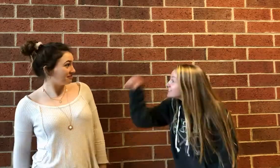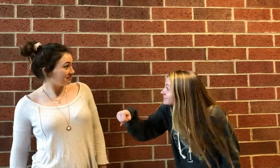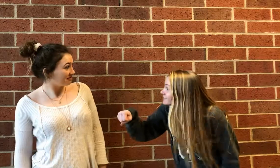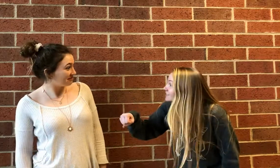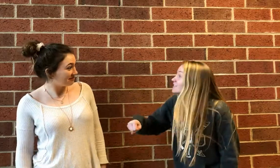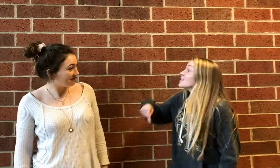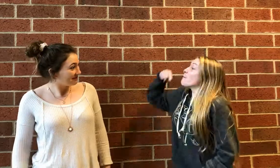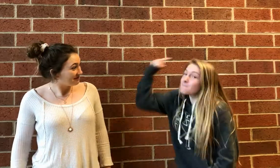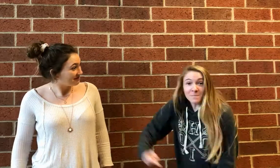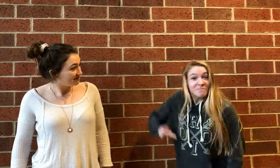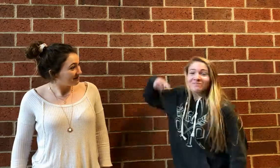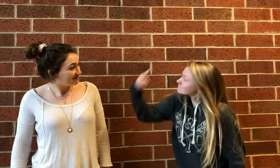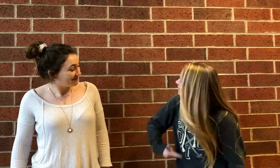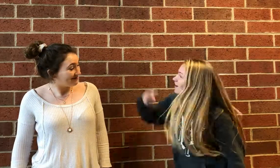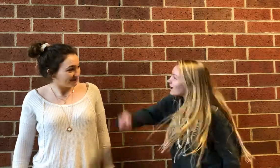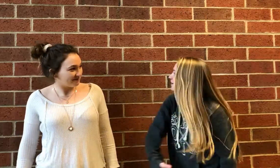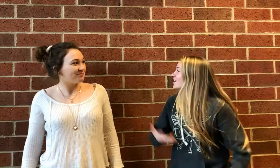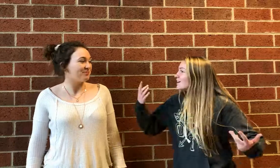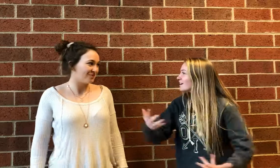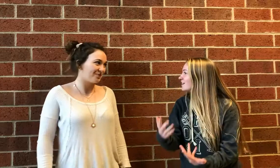Yes, all the time.